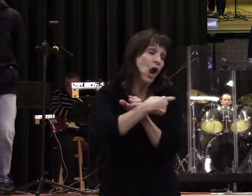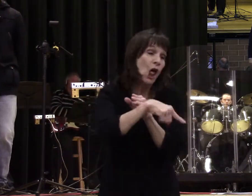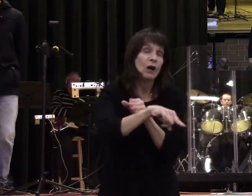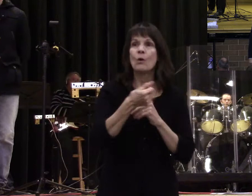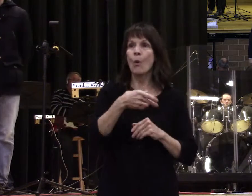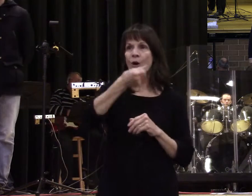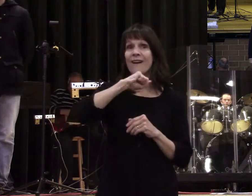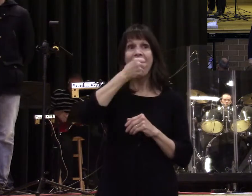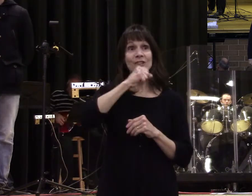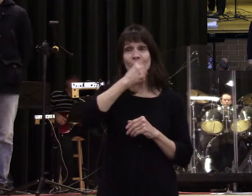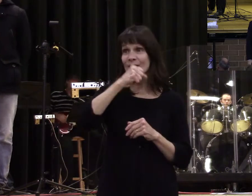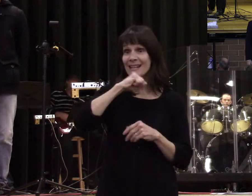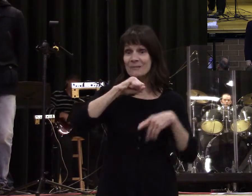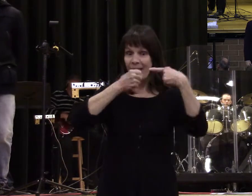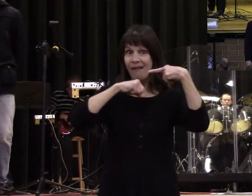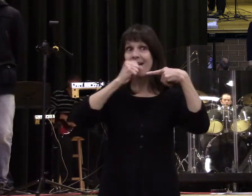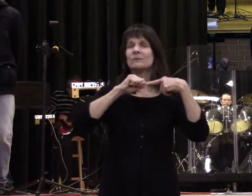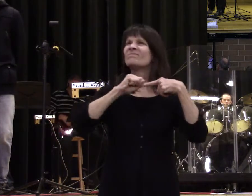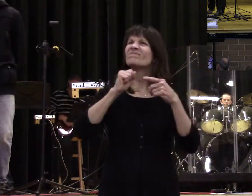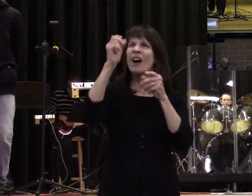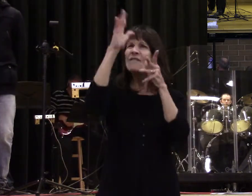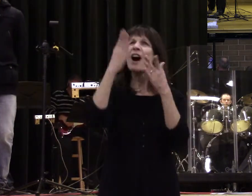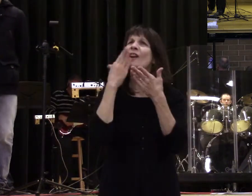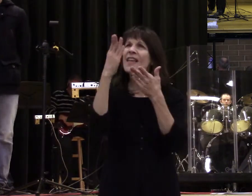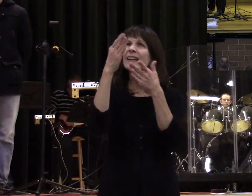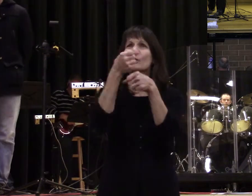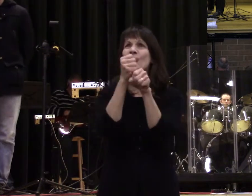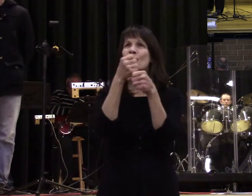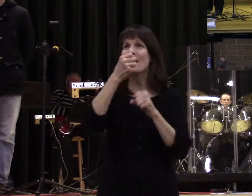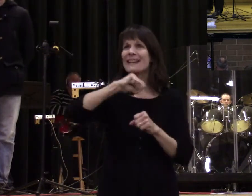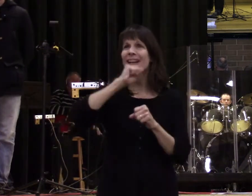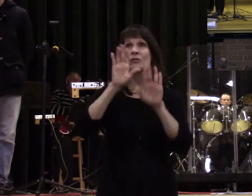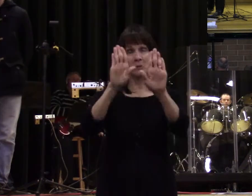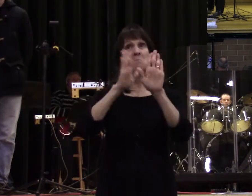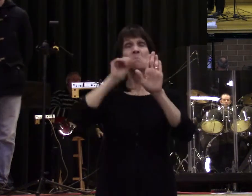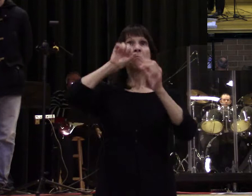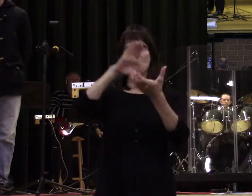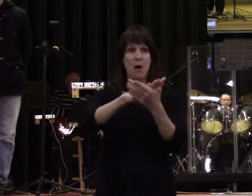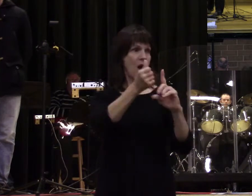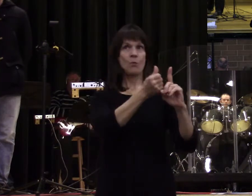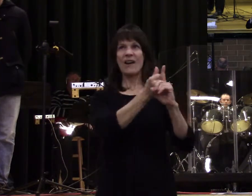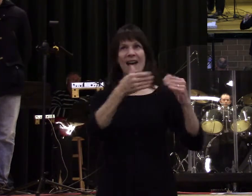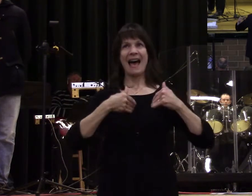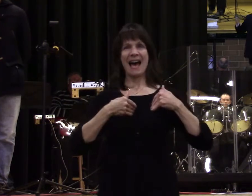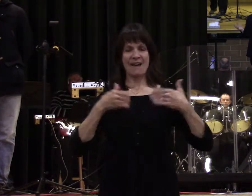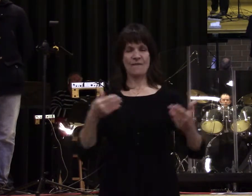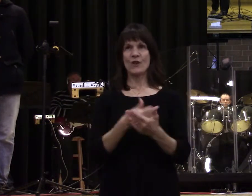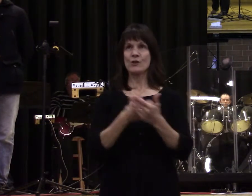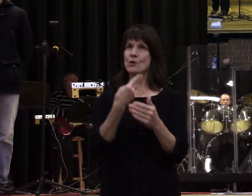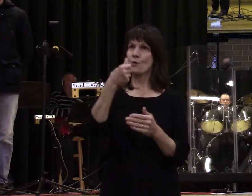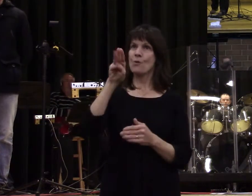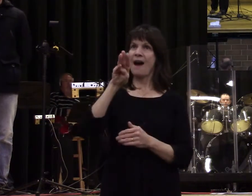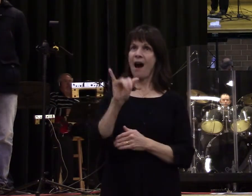cream cones. Father, I thank you that you made ice cream. And Lord, my wife's getting into a new hobby. She has bird feeders. And Lord, you're bringing all